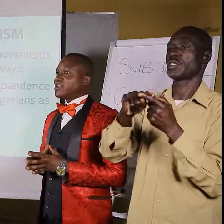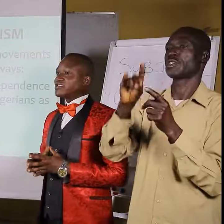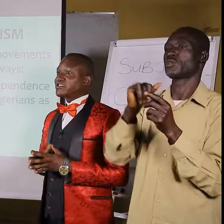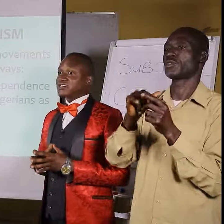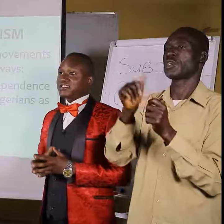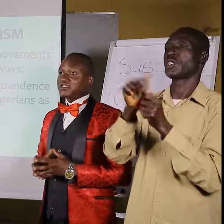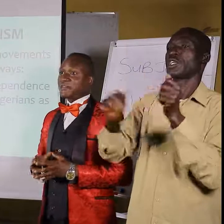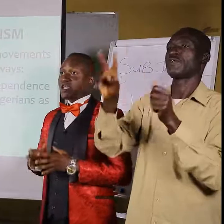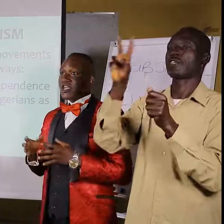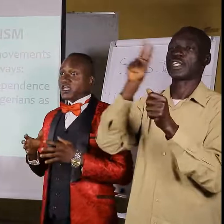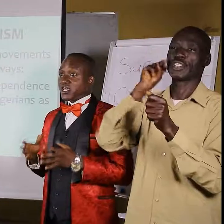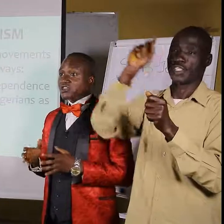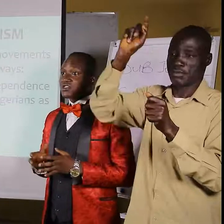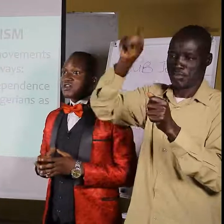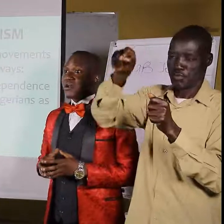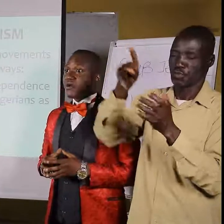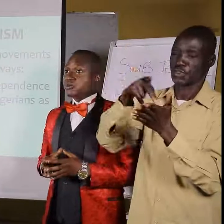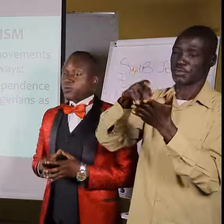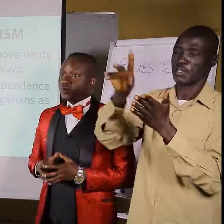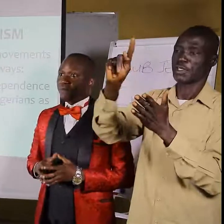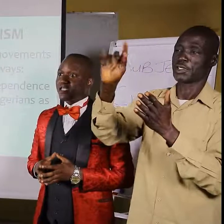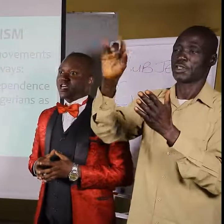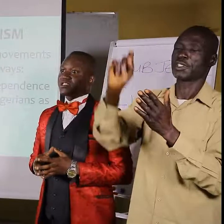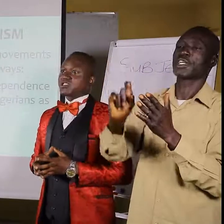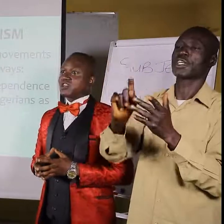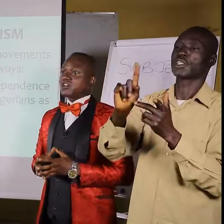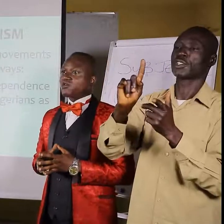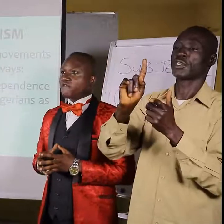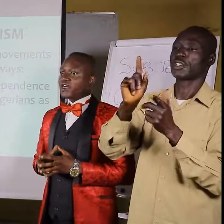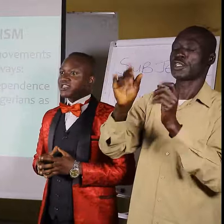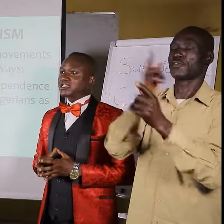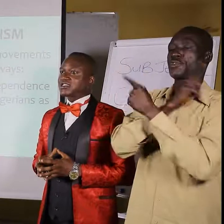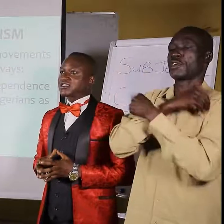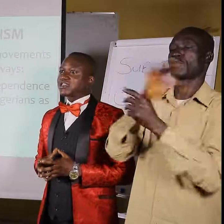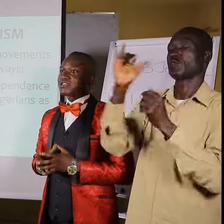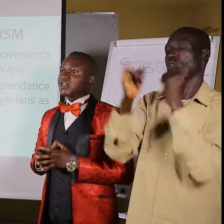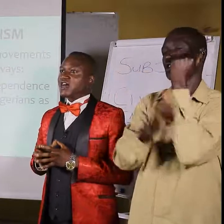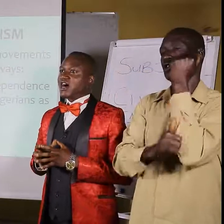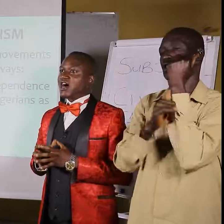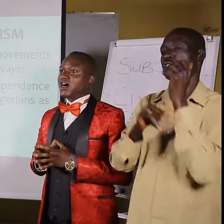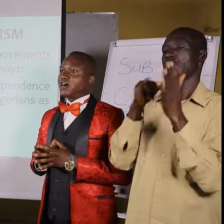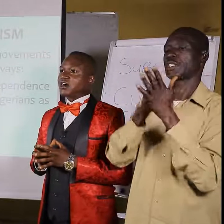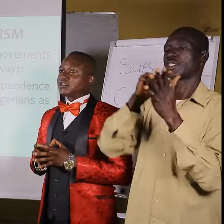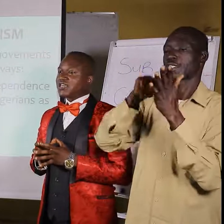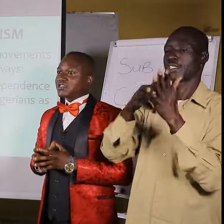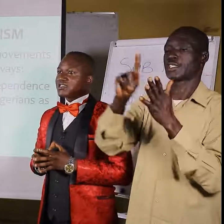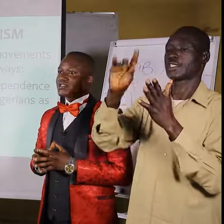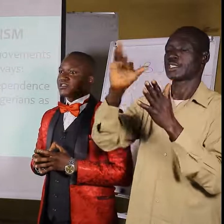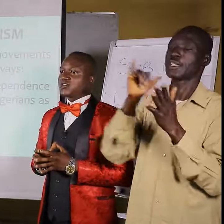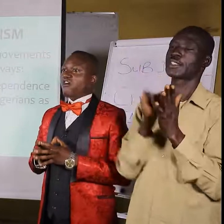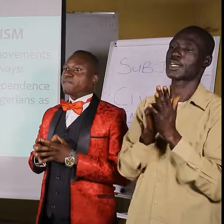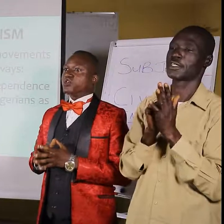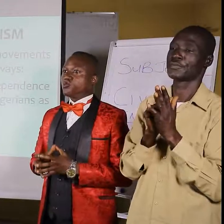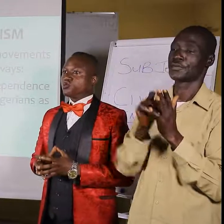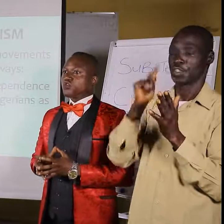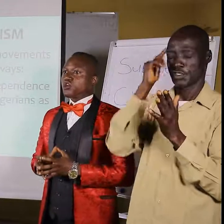Every Nigerian citizen is supposed to pay taxes. Don't forget, it is these taxes that